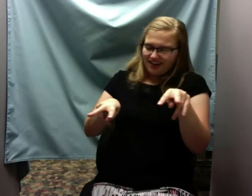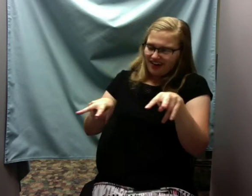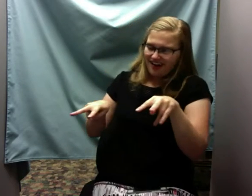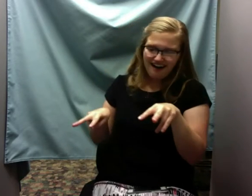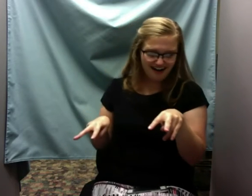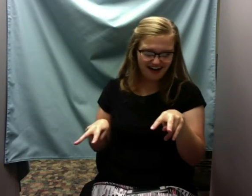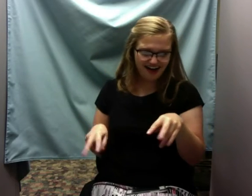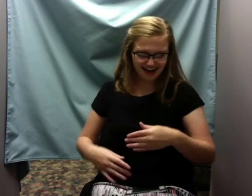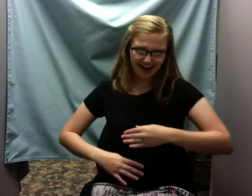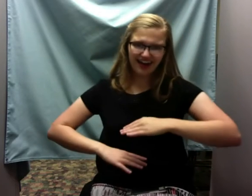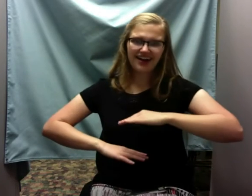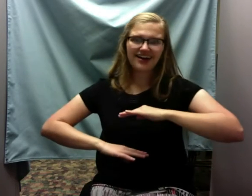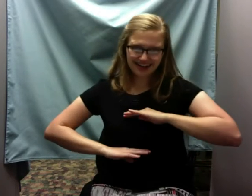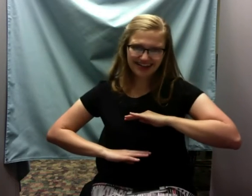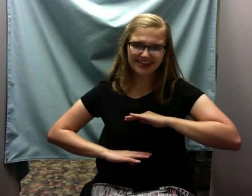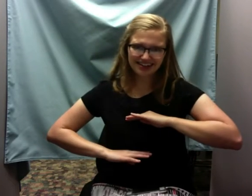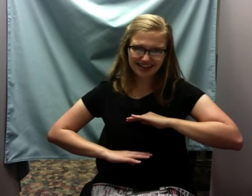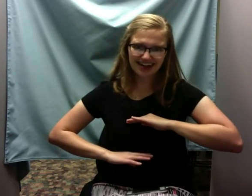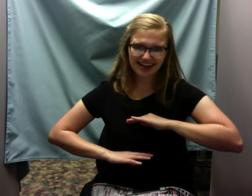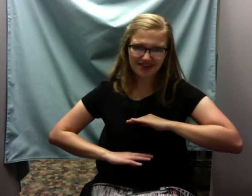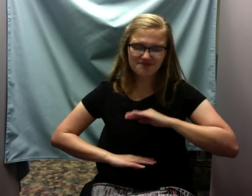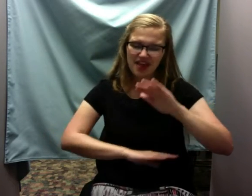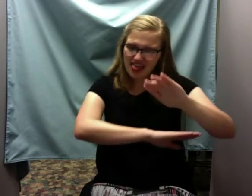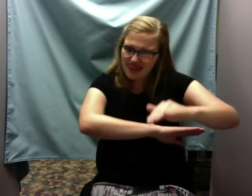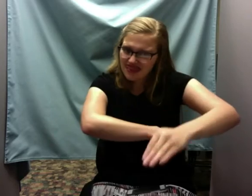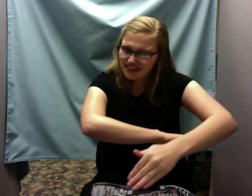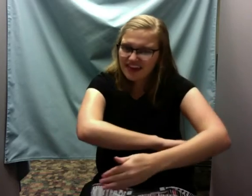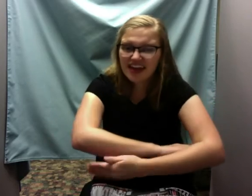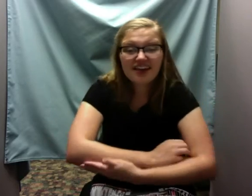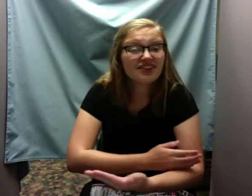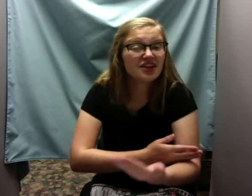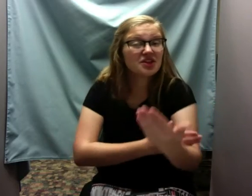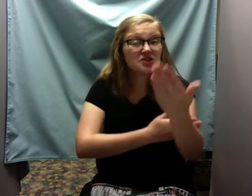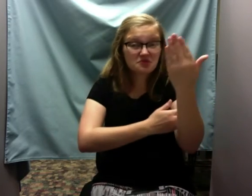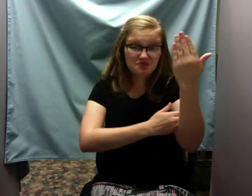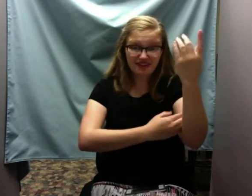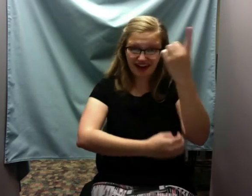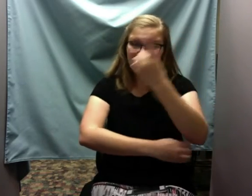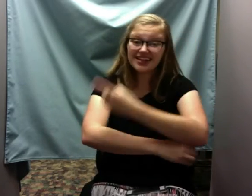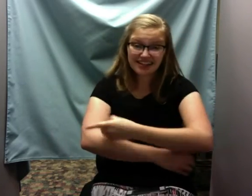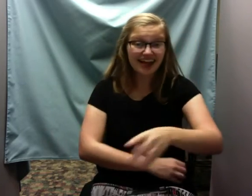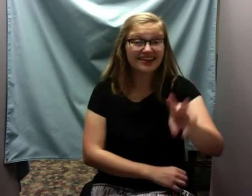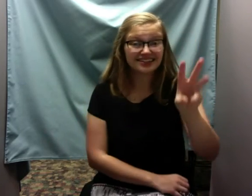made, and behold, it was very good. And the evening and the morning were the sixth day.